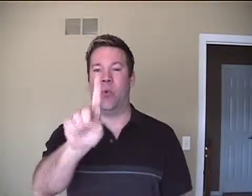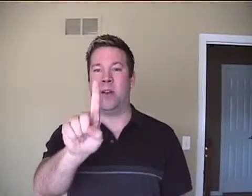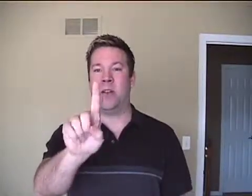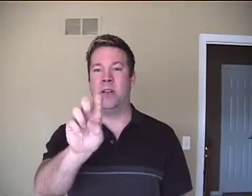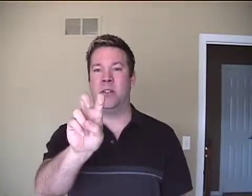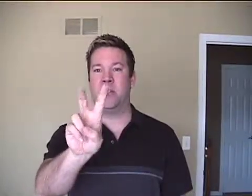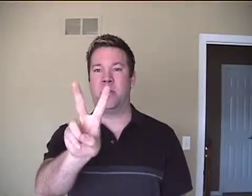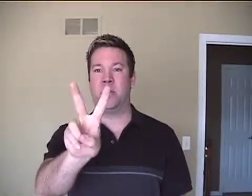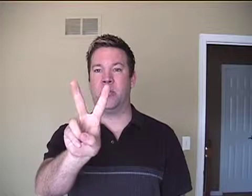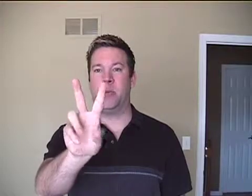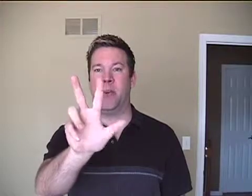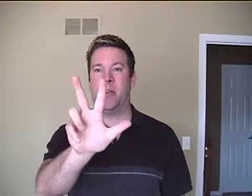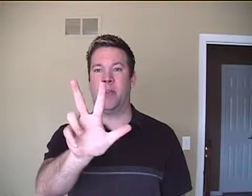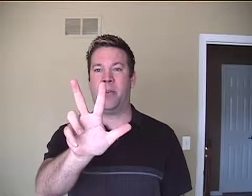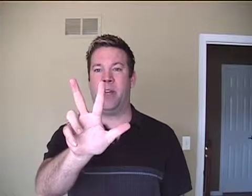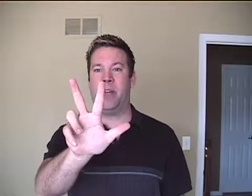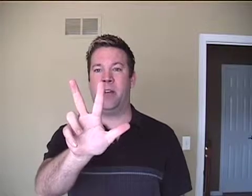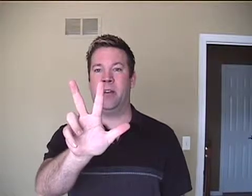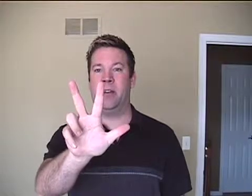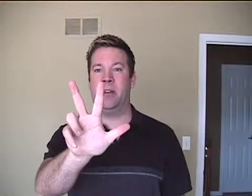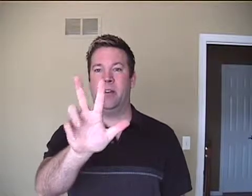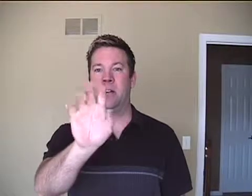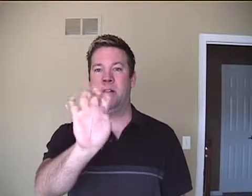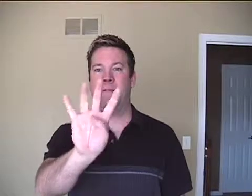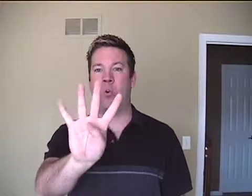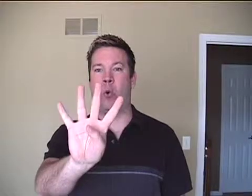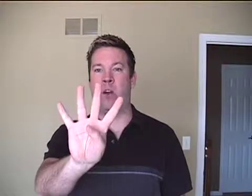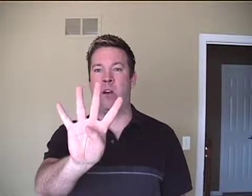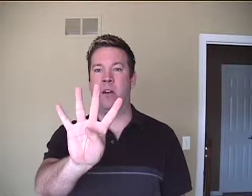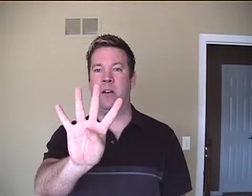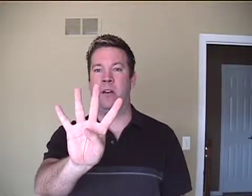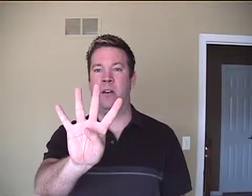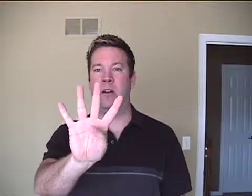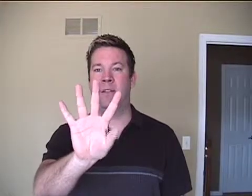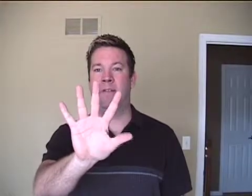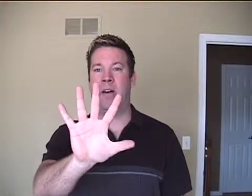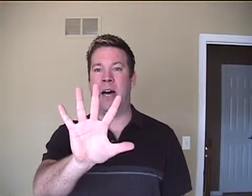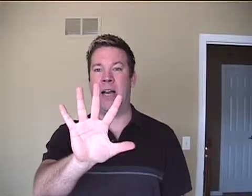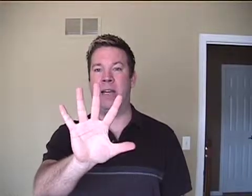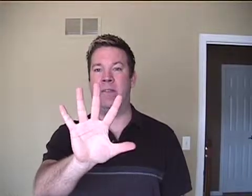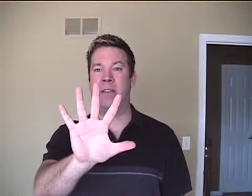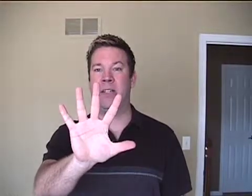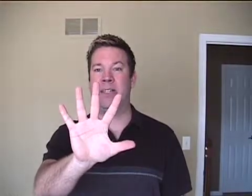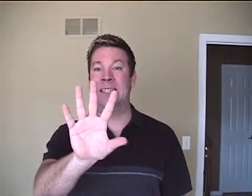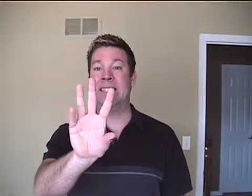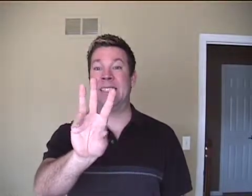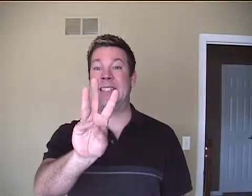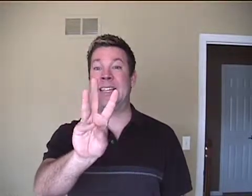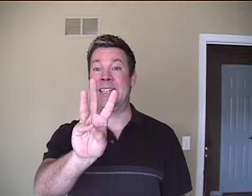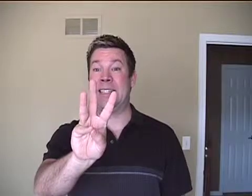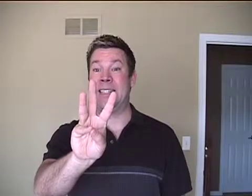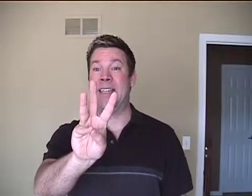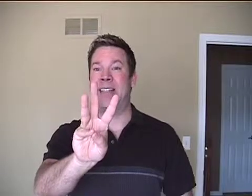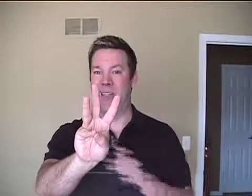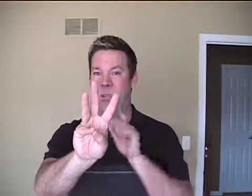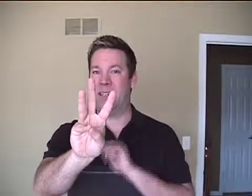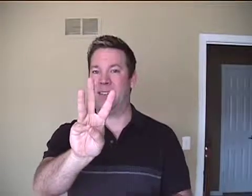1, 2, 3, 4, 5, 6. That's why it's not a